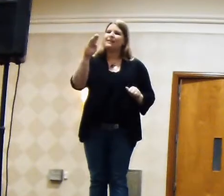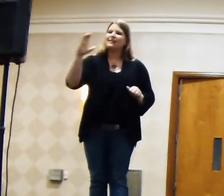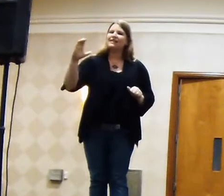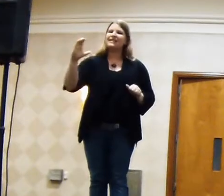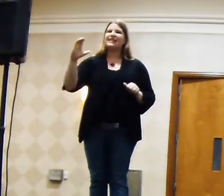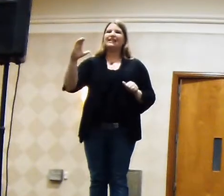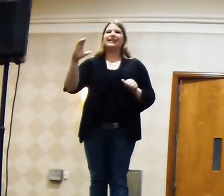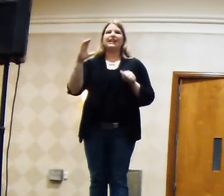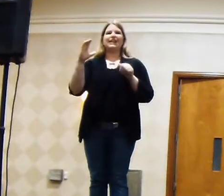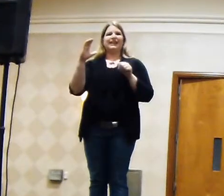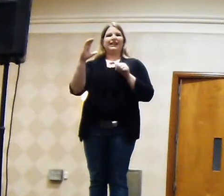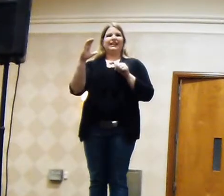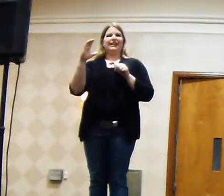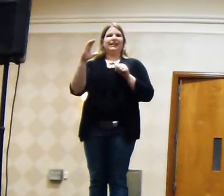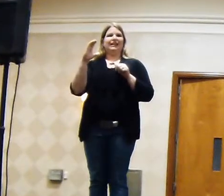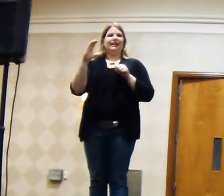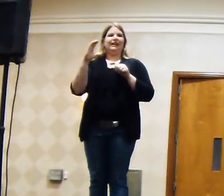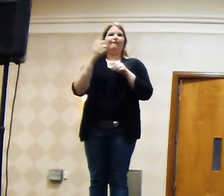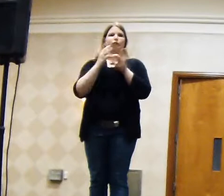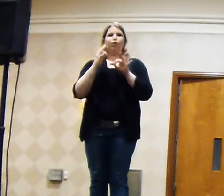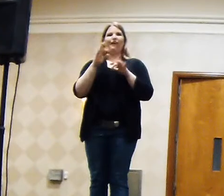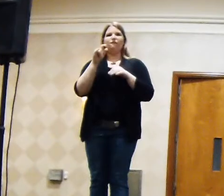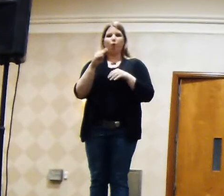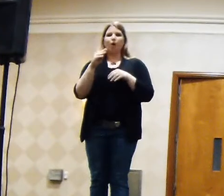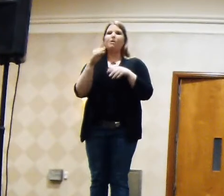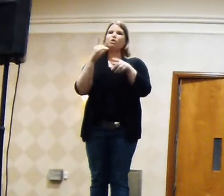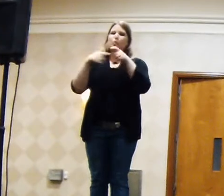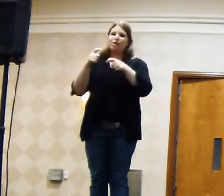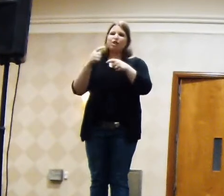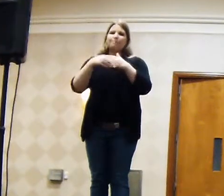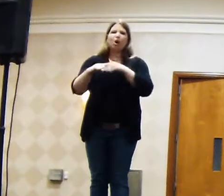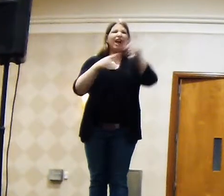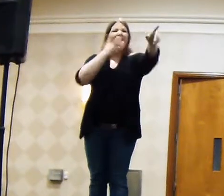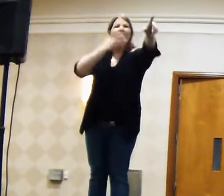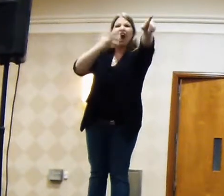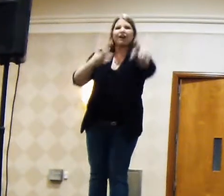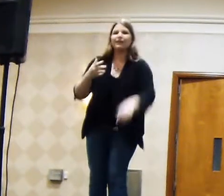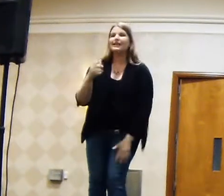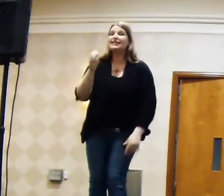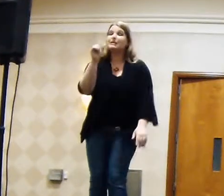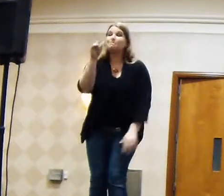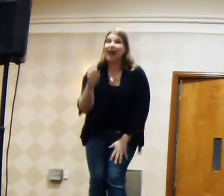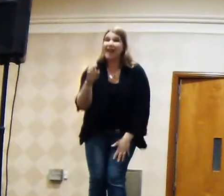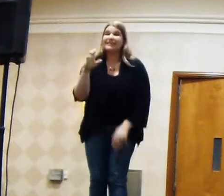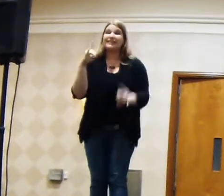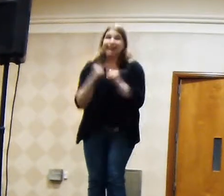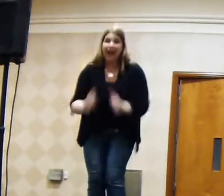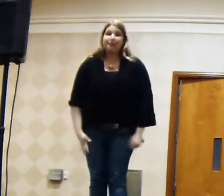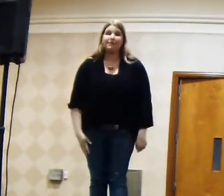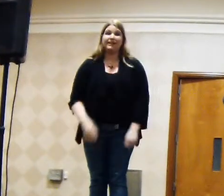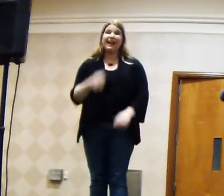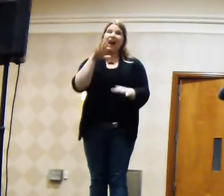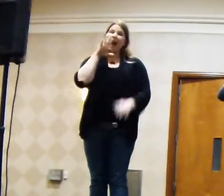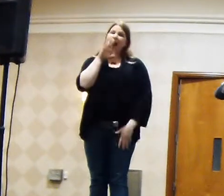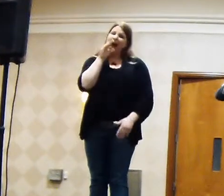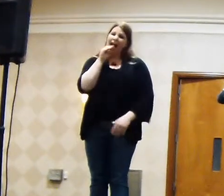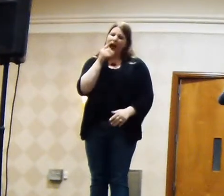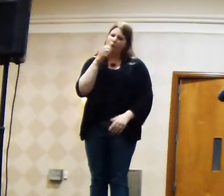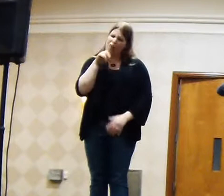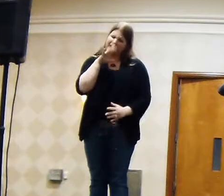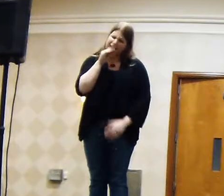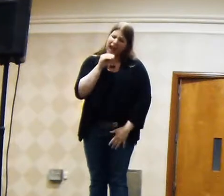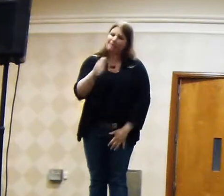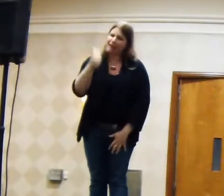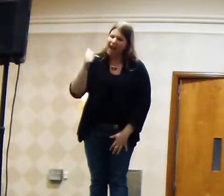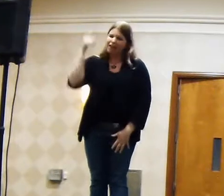/ Freeform Network show, Switched at Birth. You know her from Space Camp. You know her from Howard the Duck. You know her from